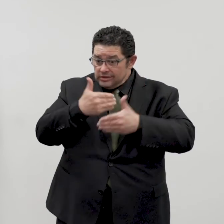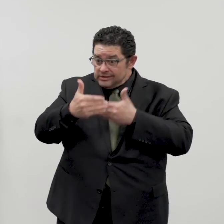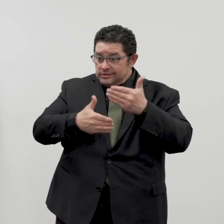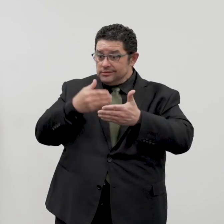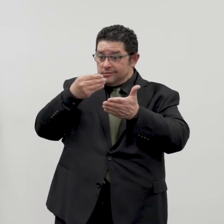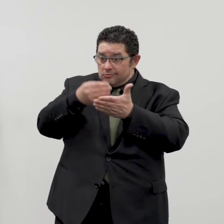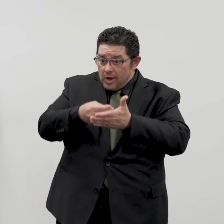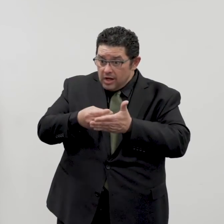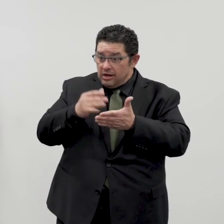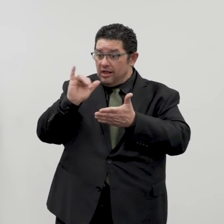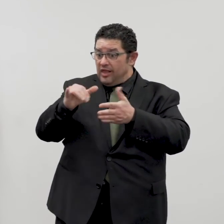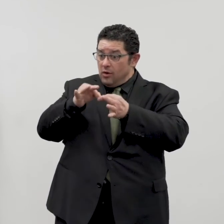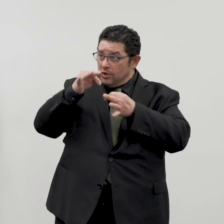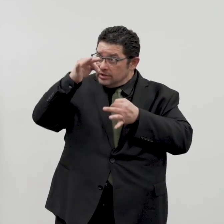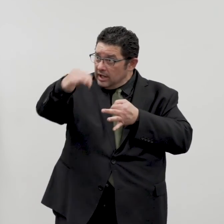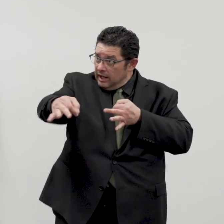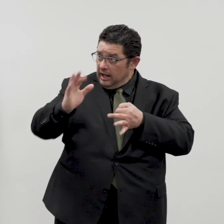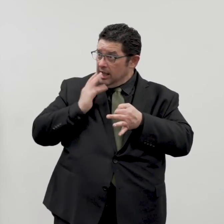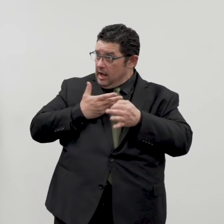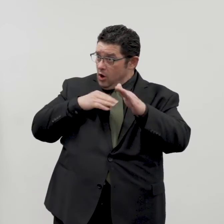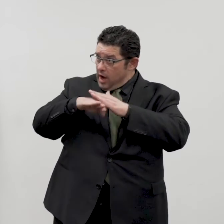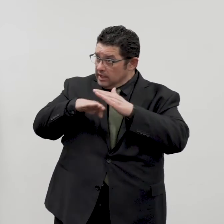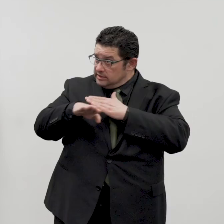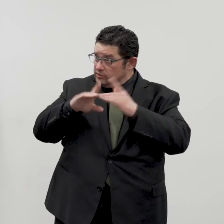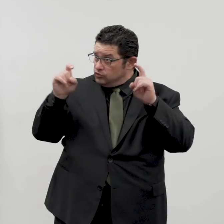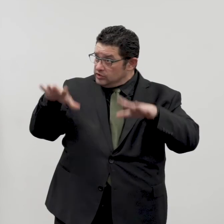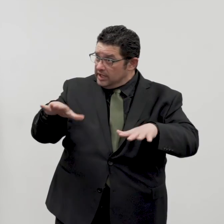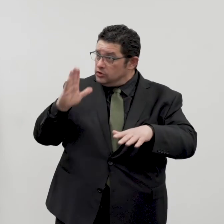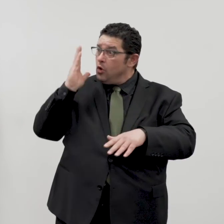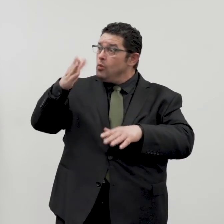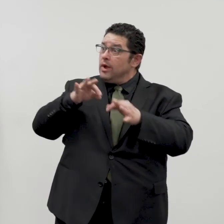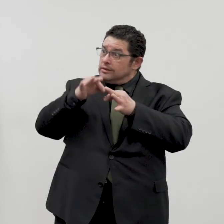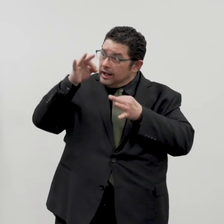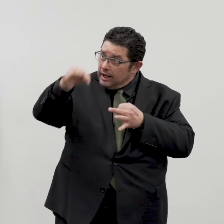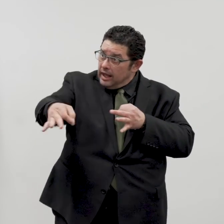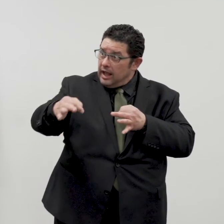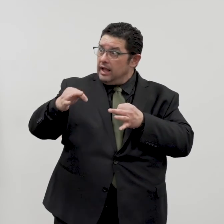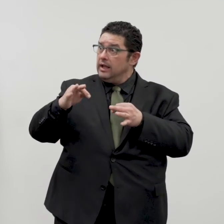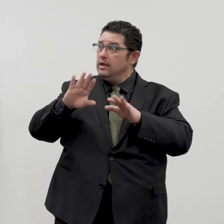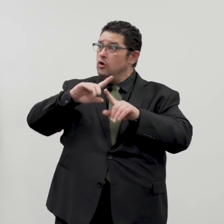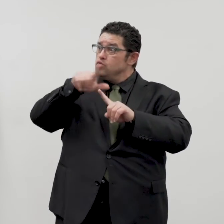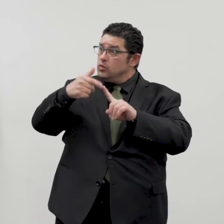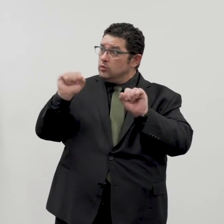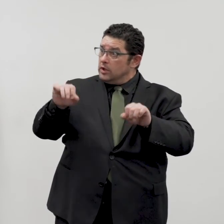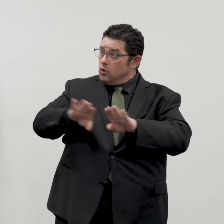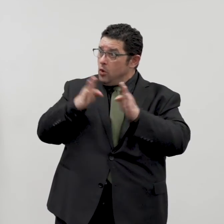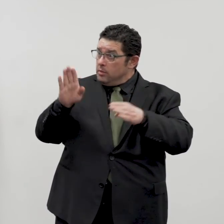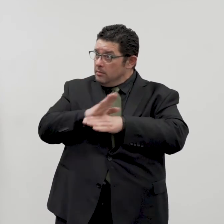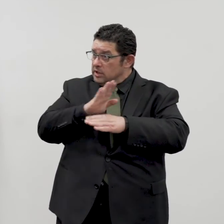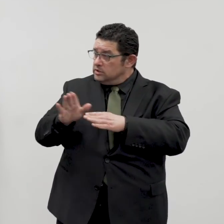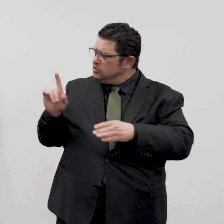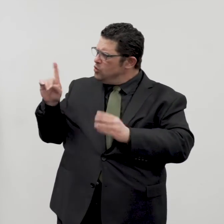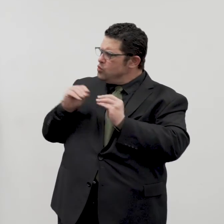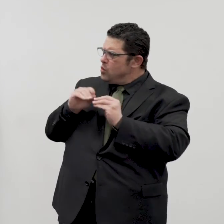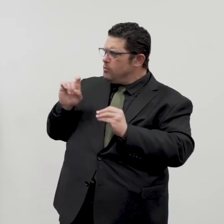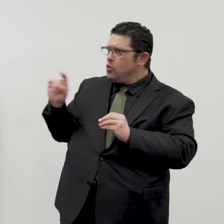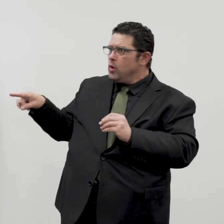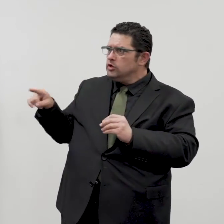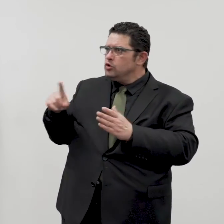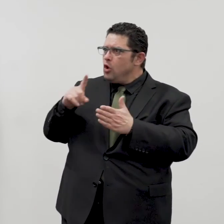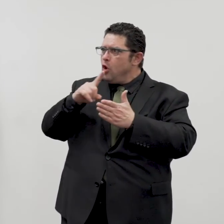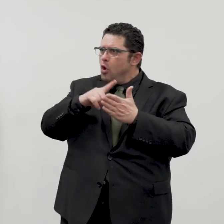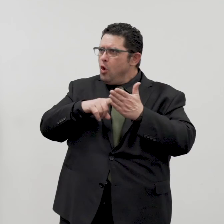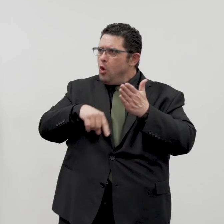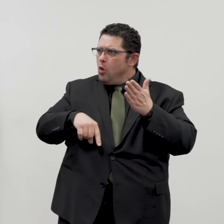emergency will delay our access to tests, will delay our ability to reopen commerce in our community. One question for me is, what would be your message to